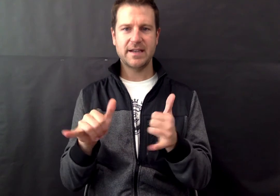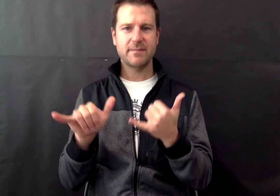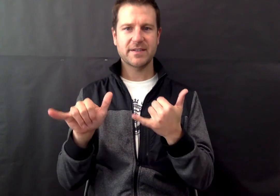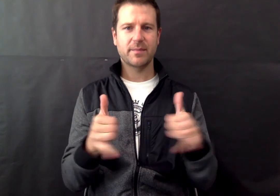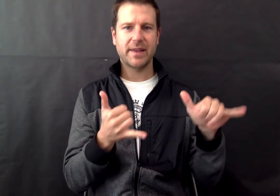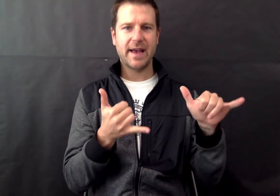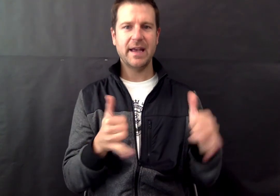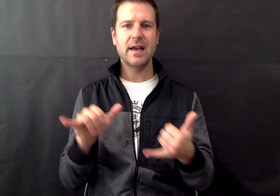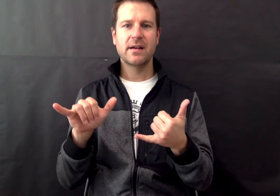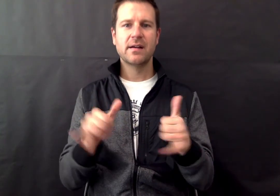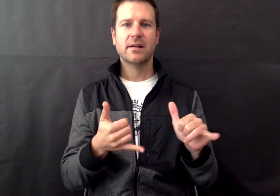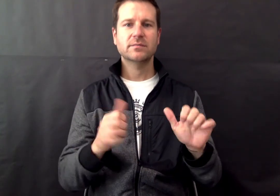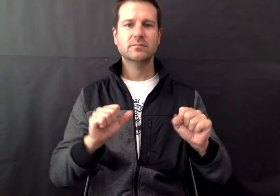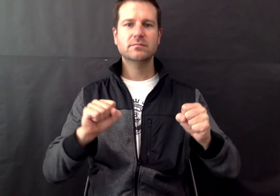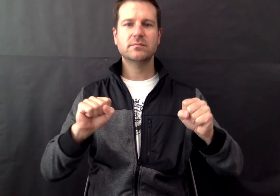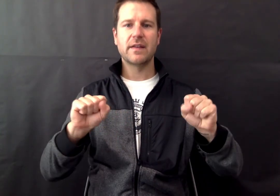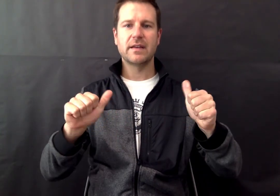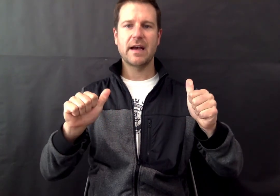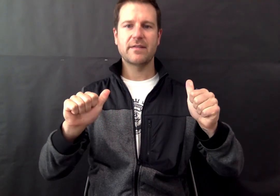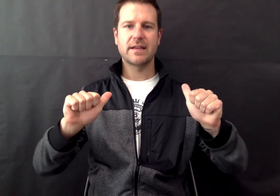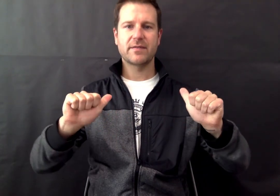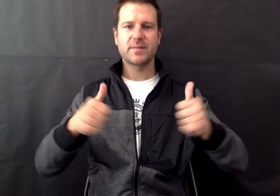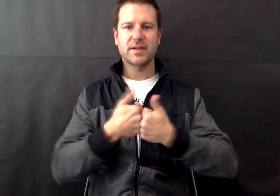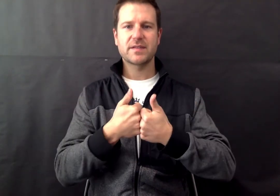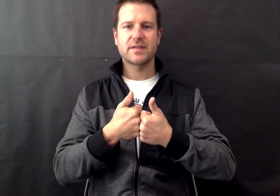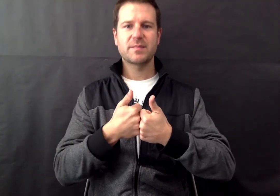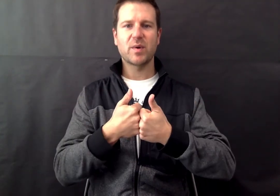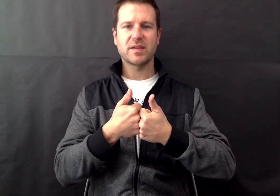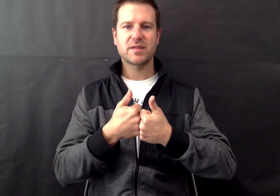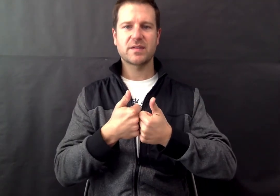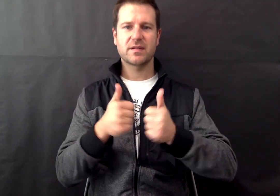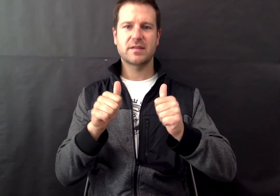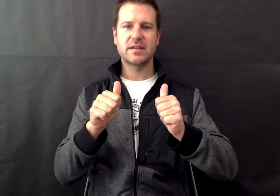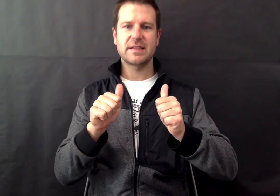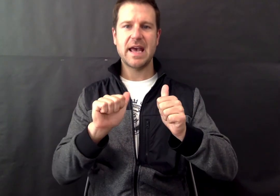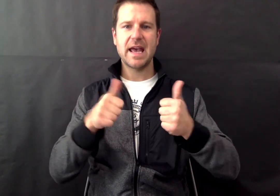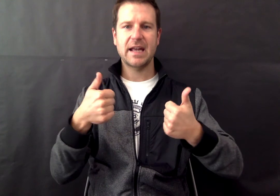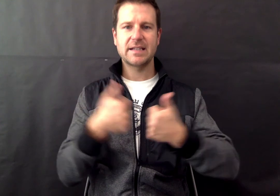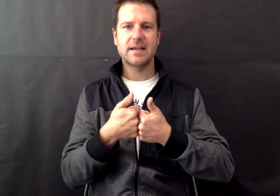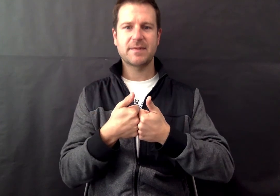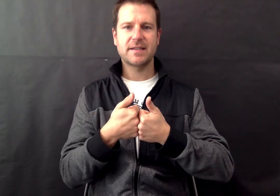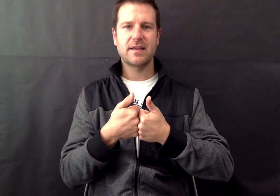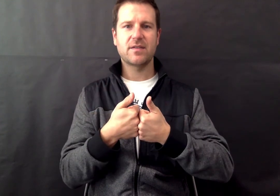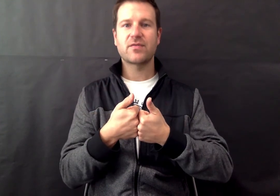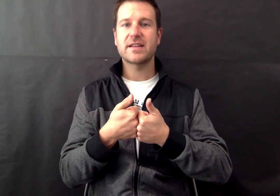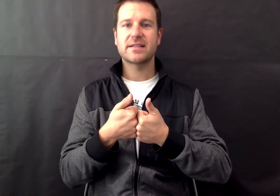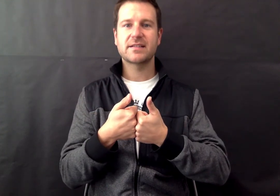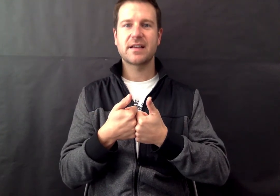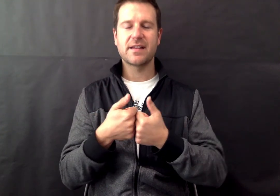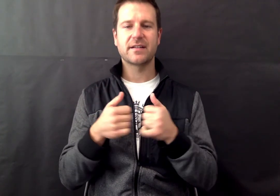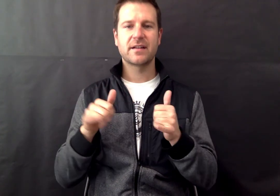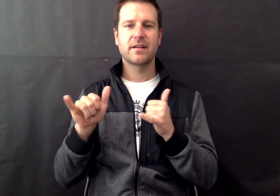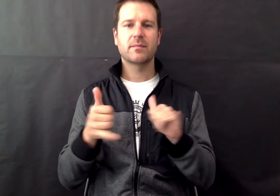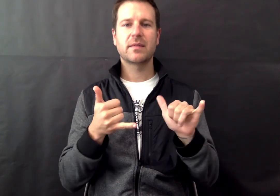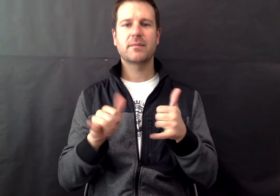handshapes, play, and then you have the sign for sports, sports. That's these A handshapes that you thrust together.